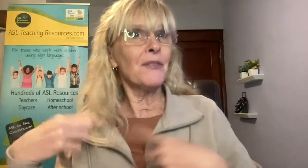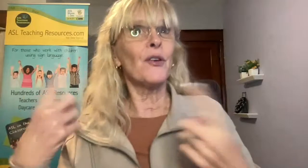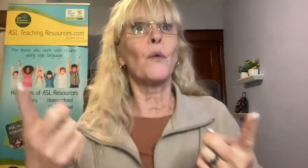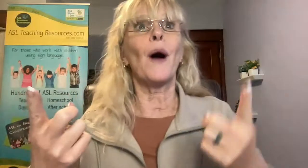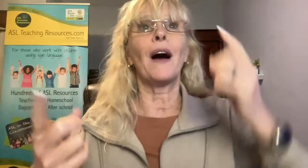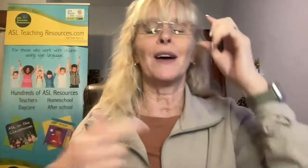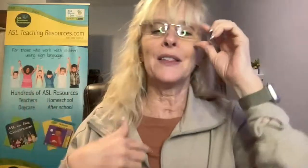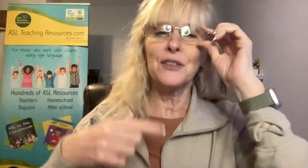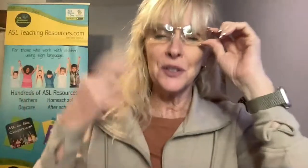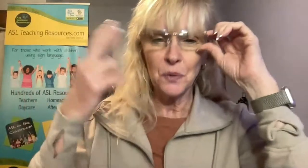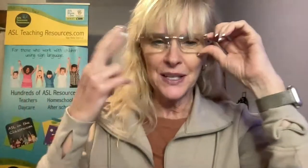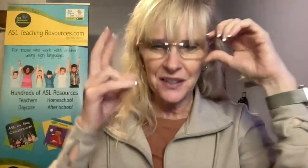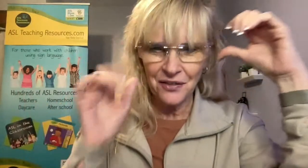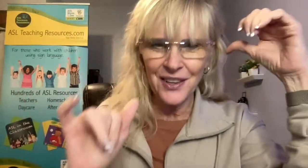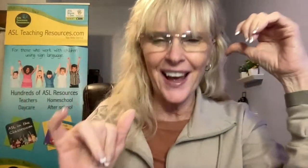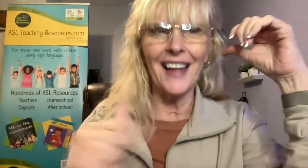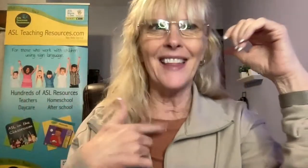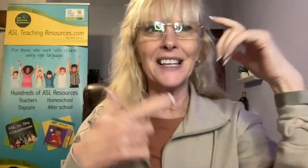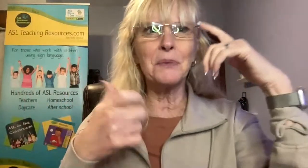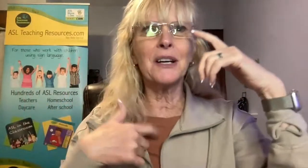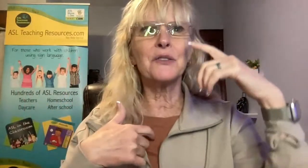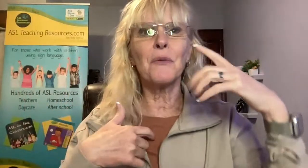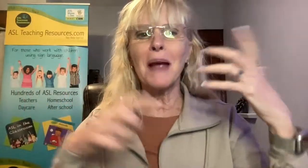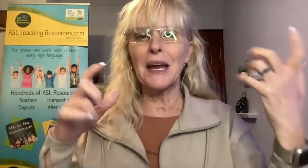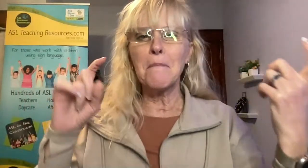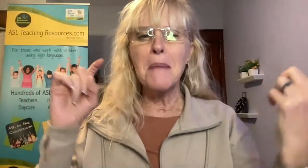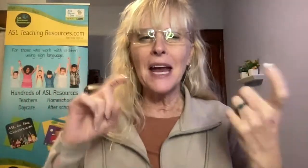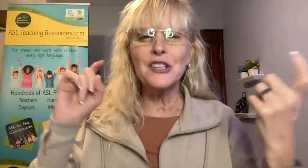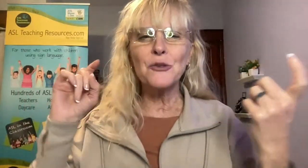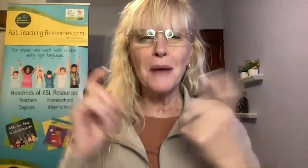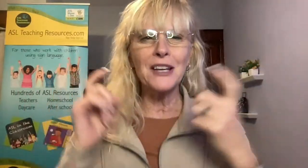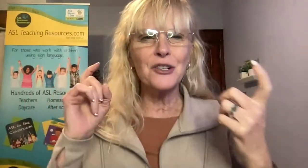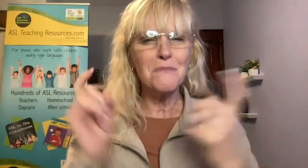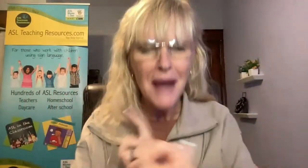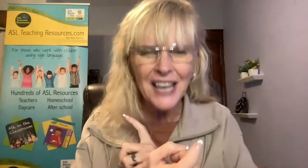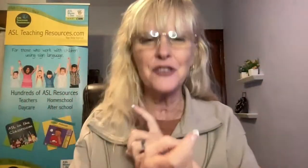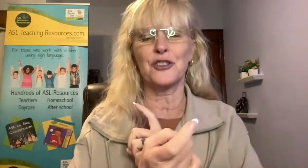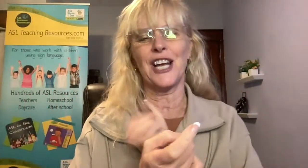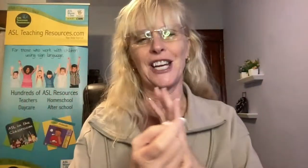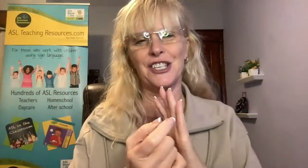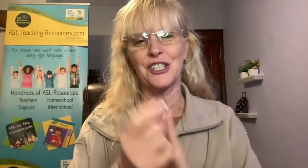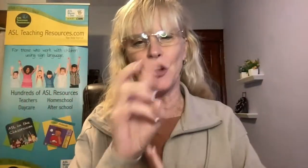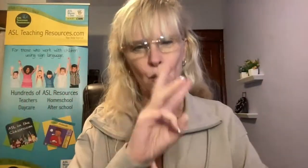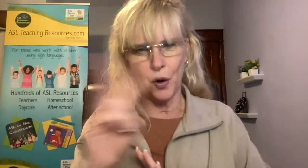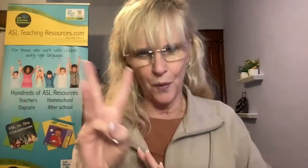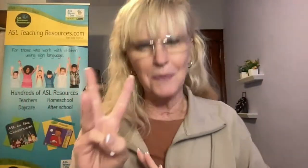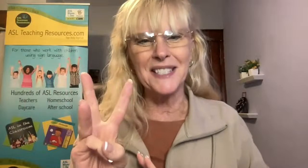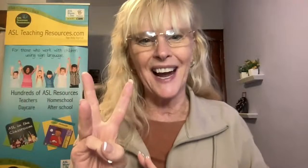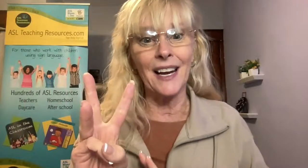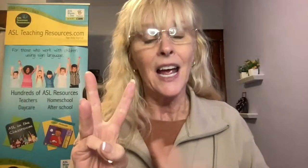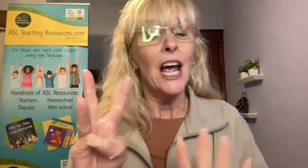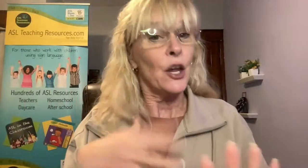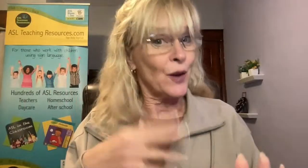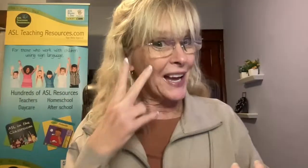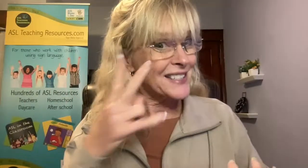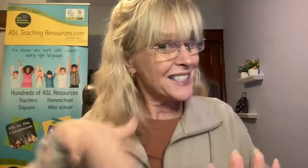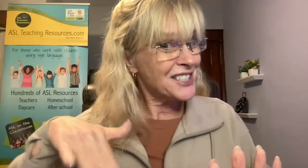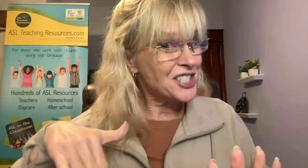for a while, and there's a reason for that, and that's because we're making major changes on our website. You can't see it just